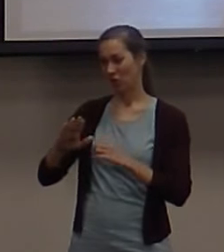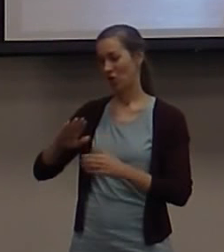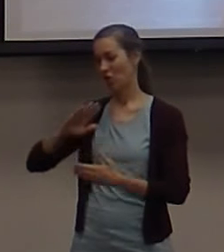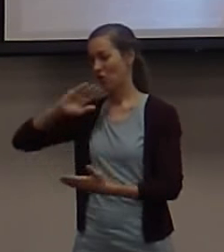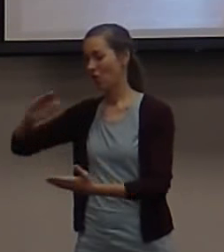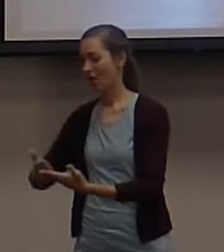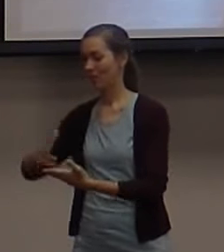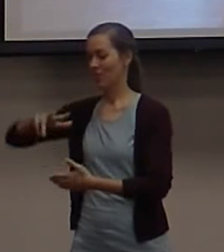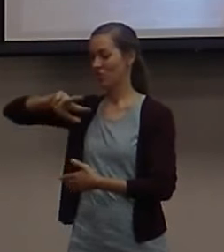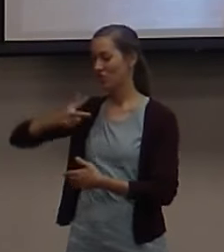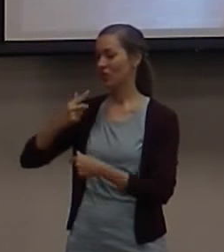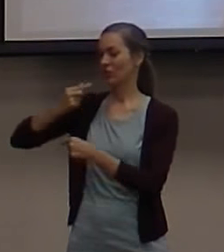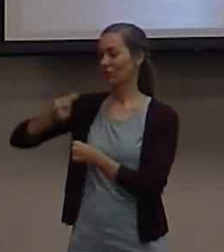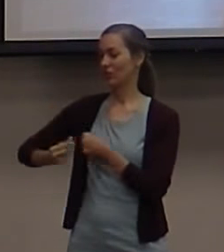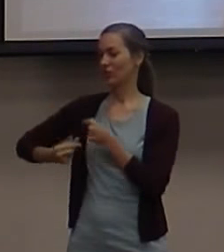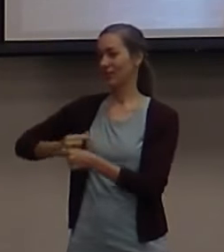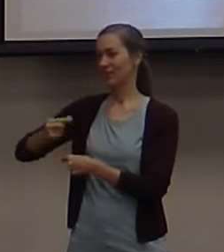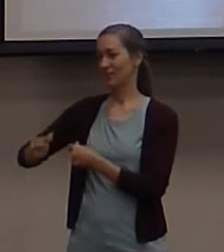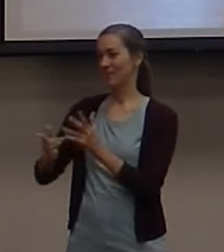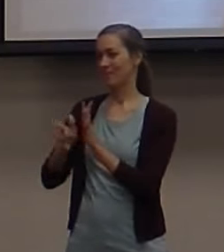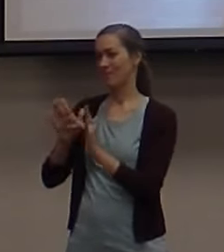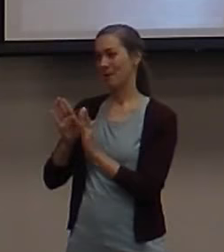generation Bible class teacher in their family.